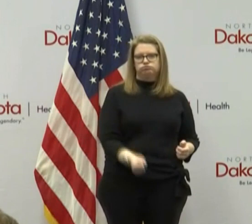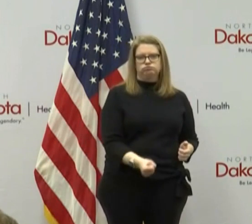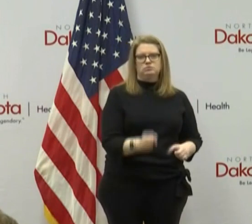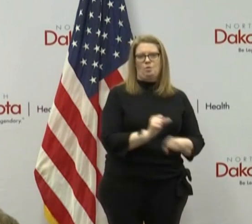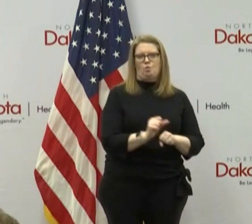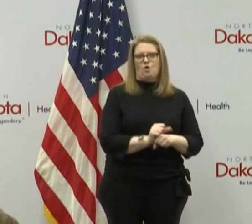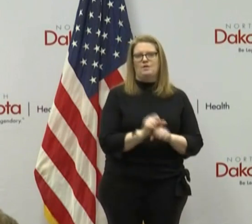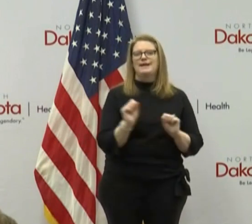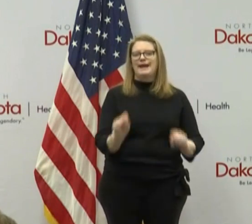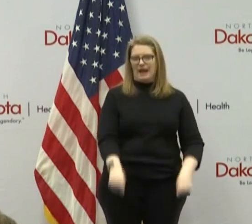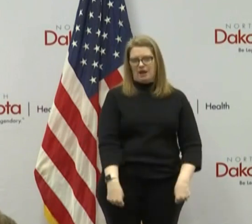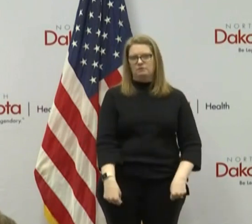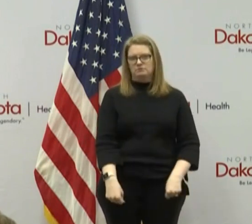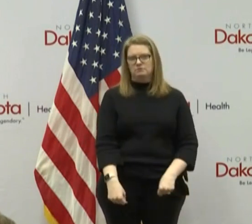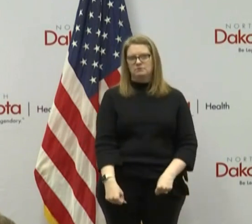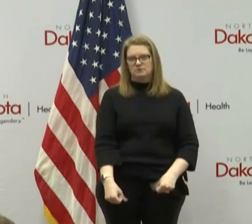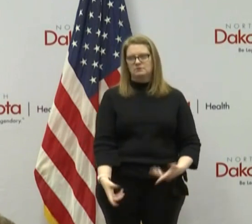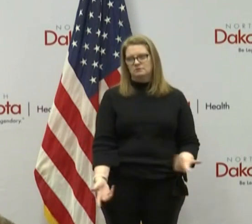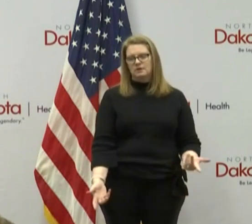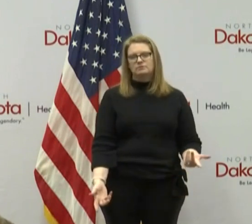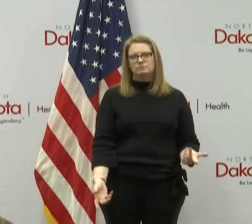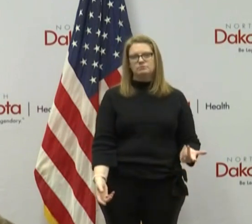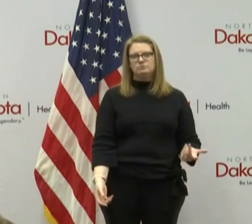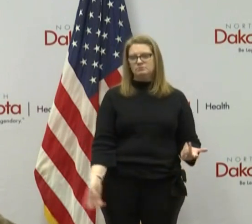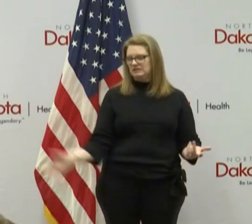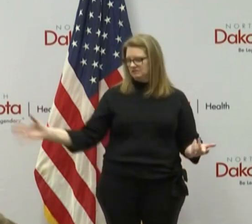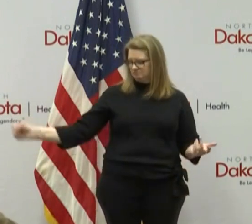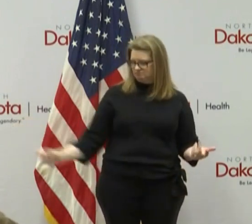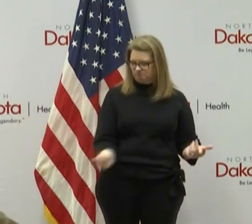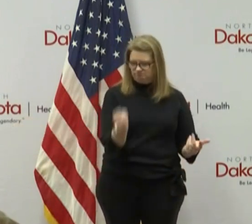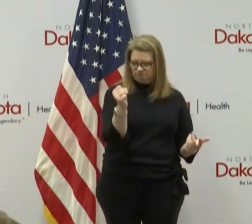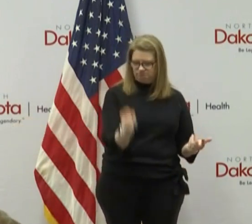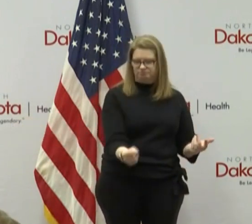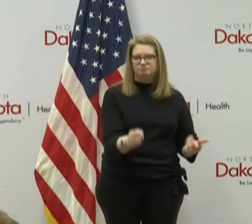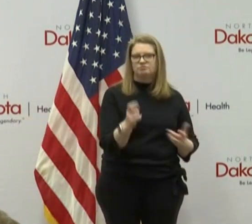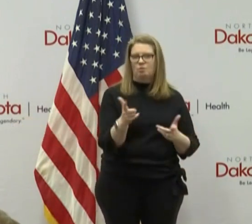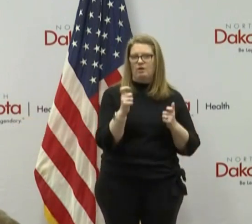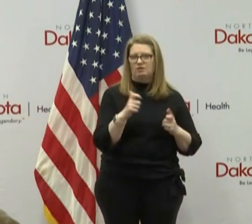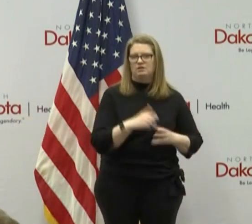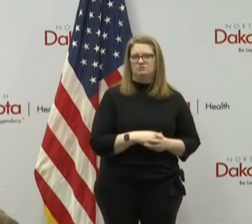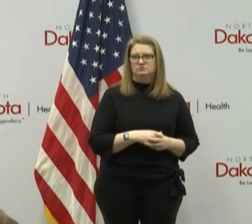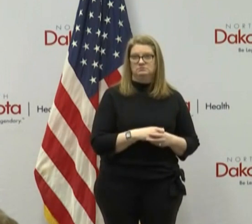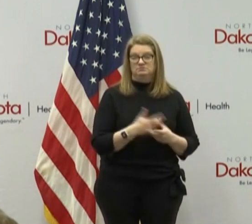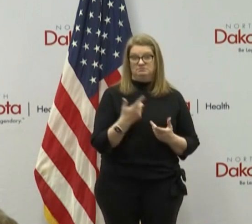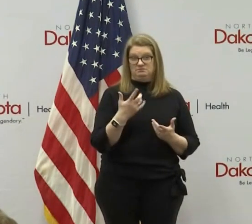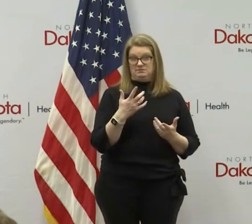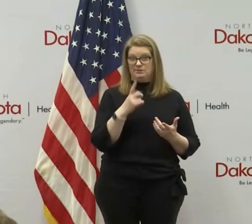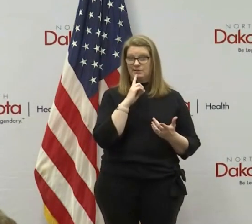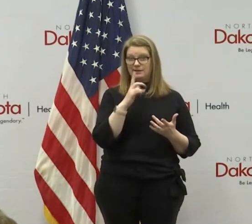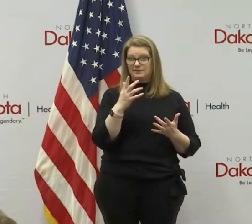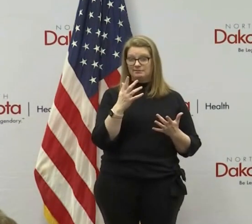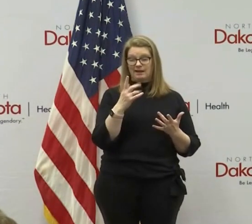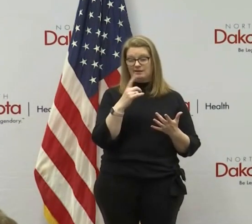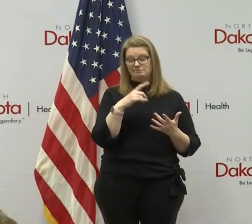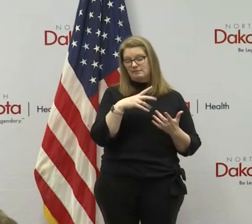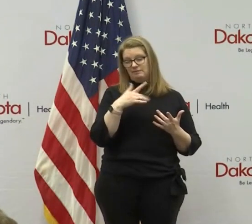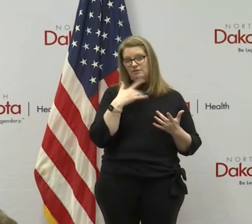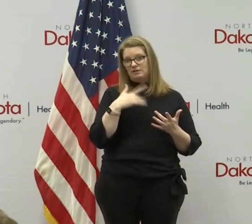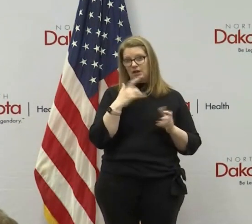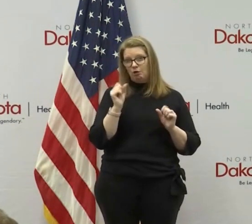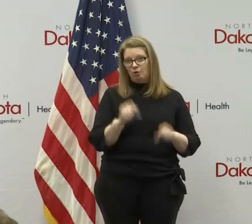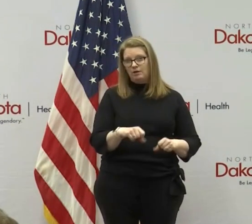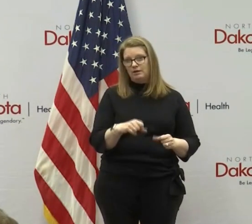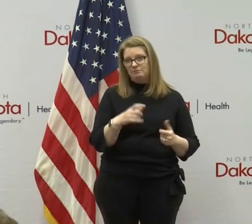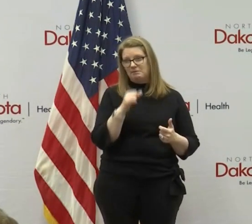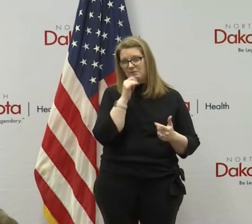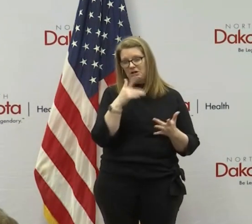quickly back into an active workforce. I mean, pull them off the bench and put them on the floor. So that's not a concern I have, but that's based on what I